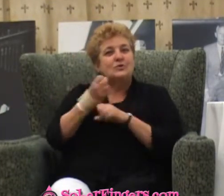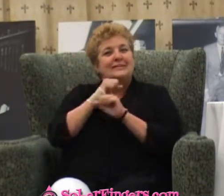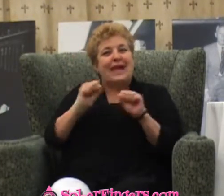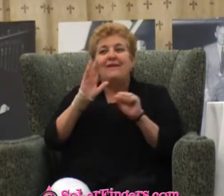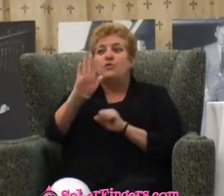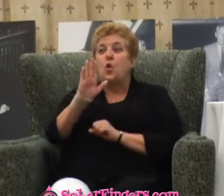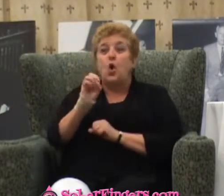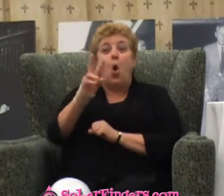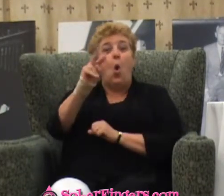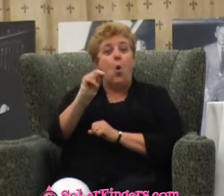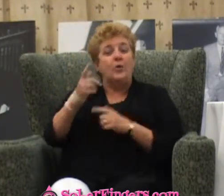Right?